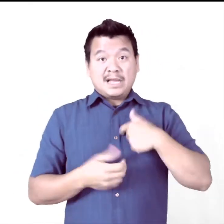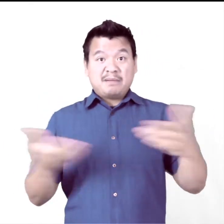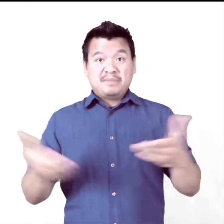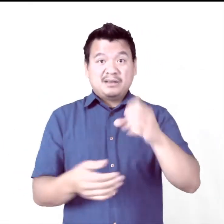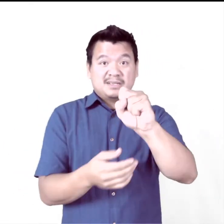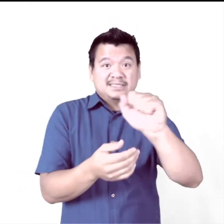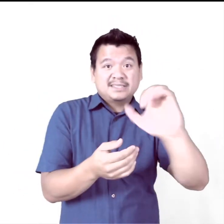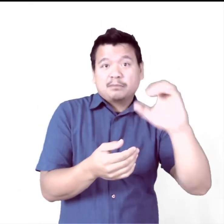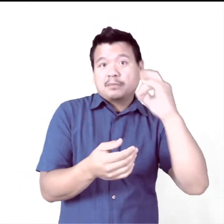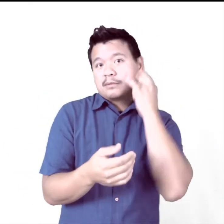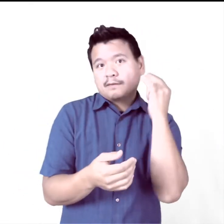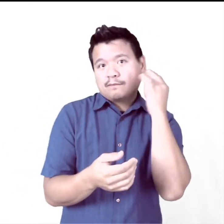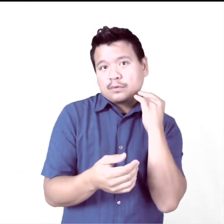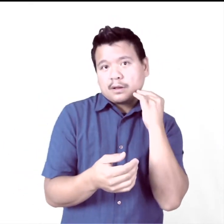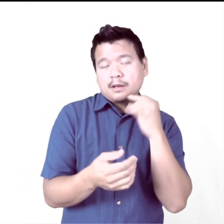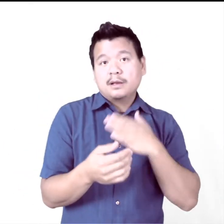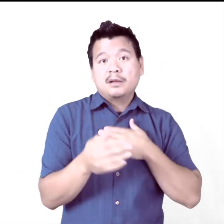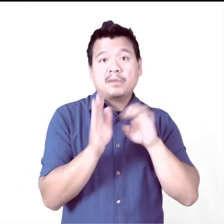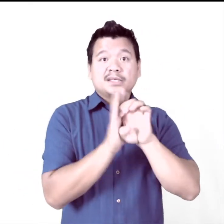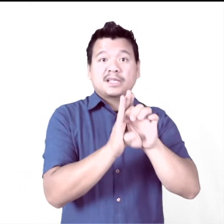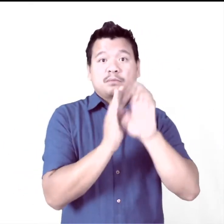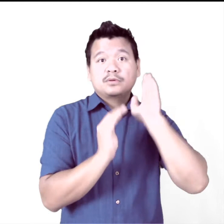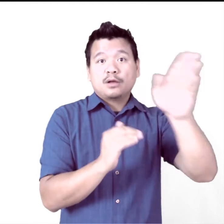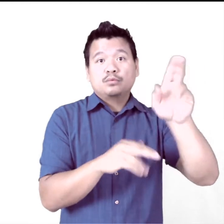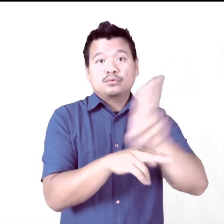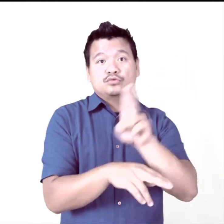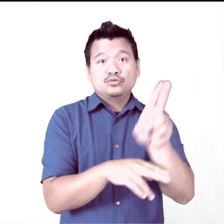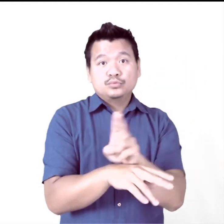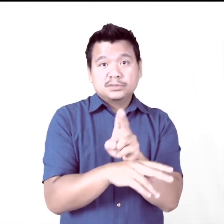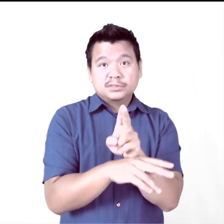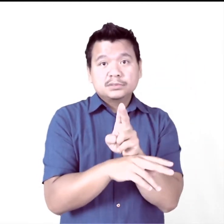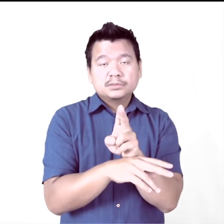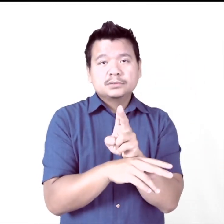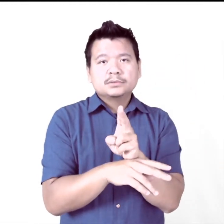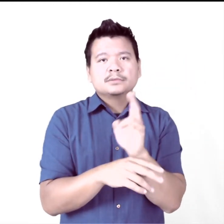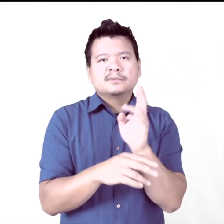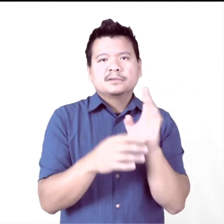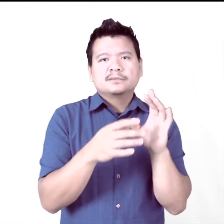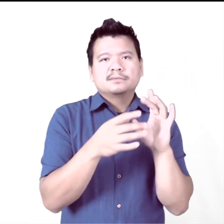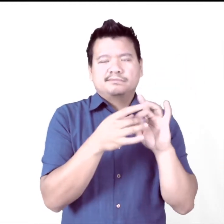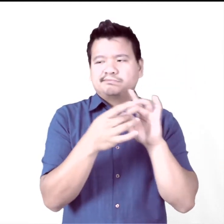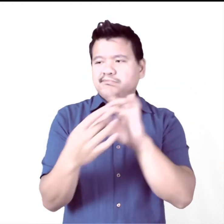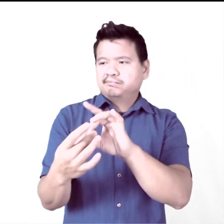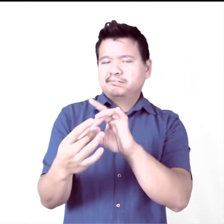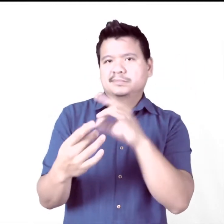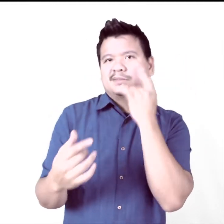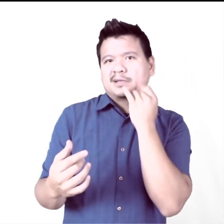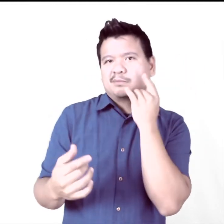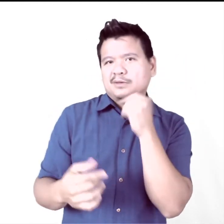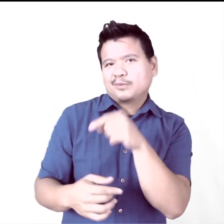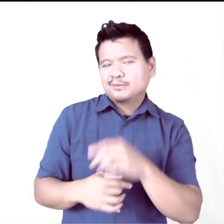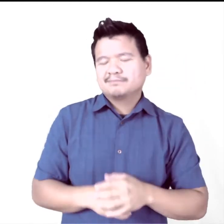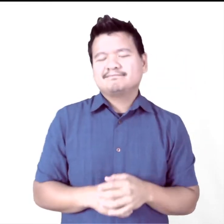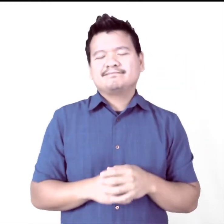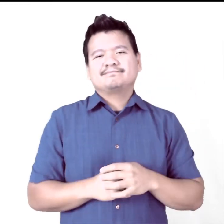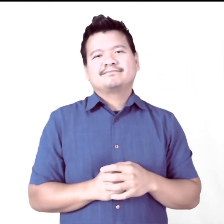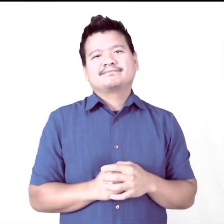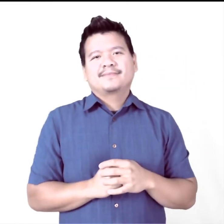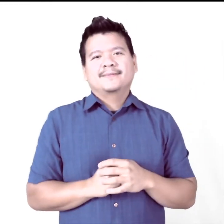Sacramento, California, and the examples I'll be using will be kind of geared towards my Sacramento folks.